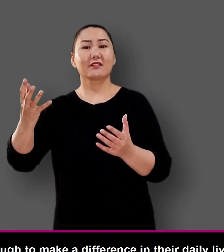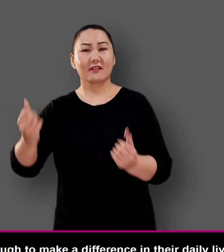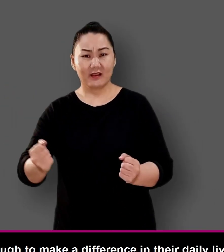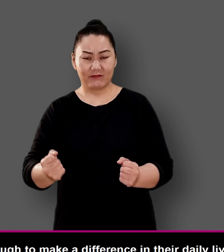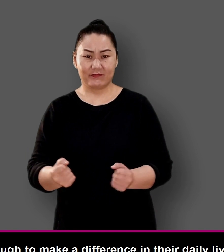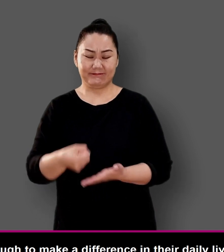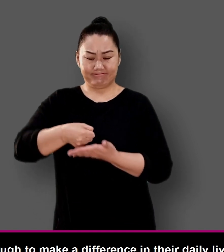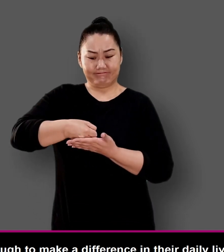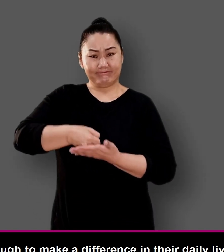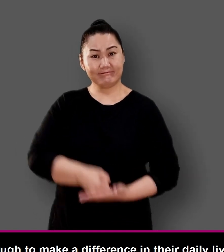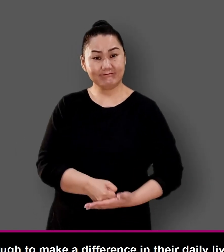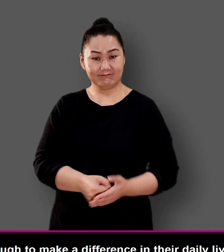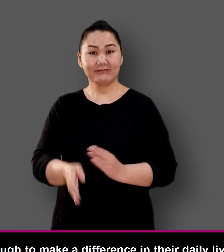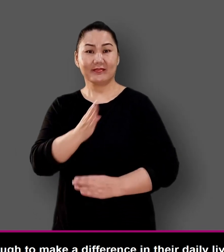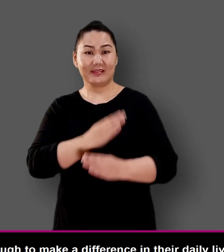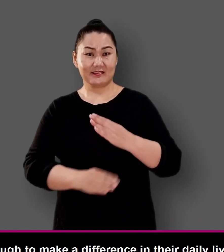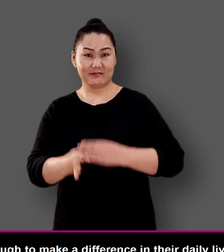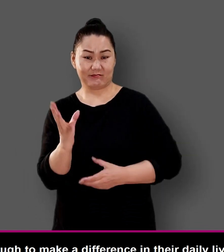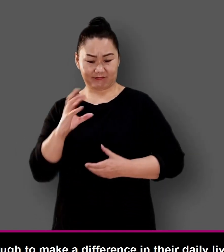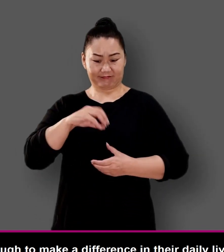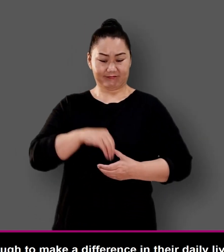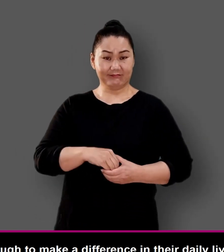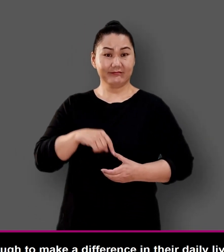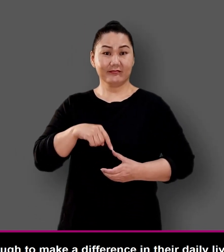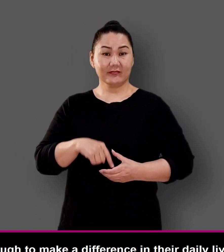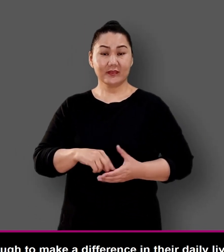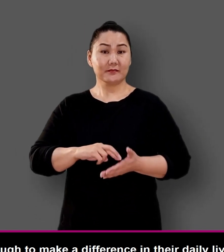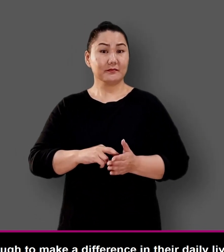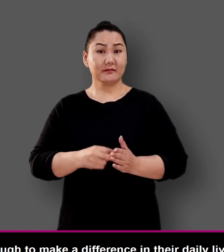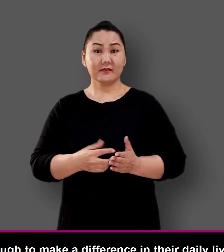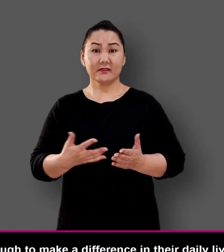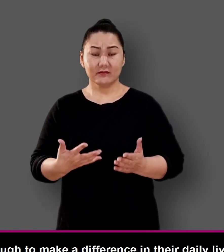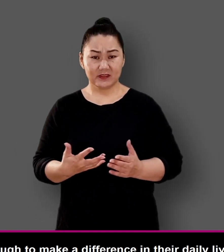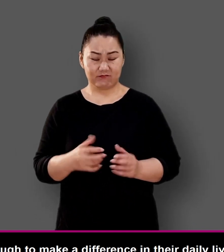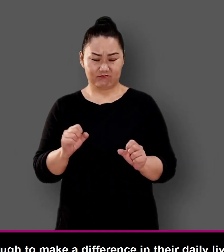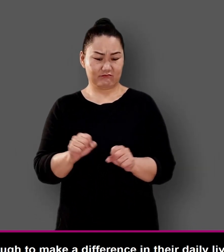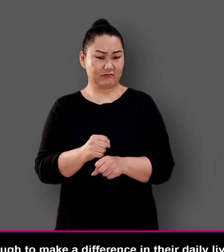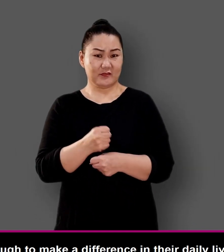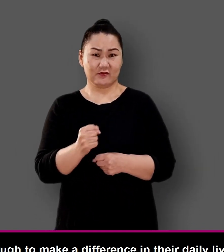live with a disability significant enough to make a difference in their daily lives.